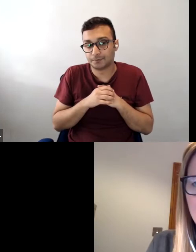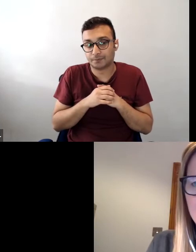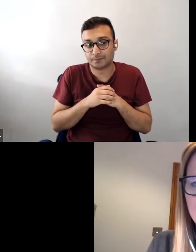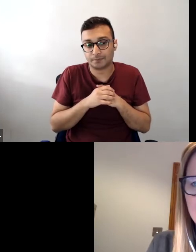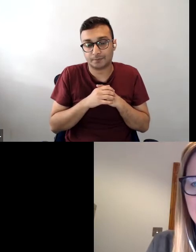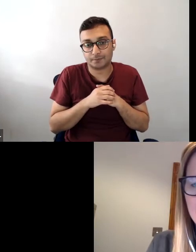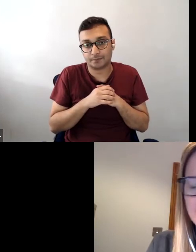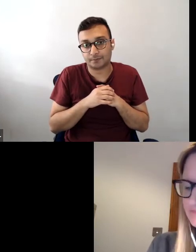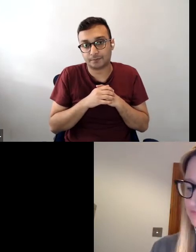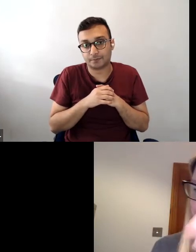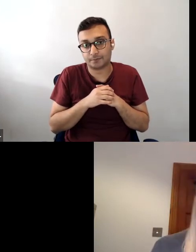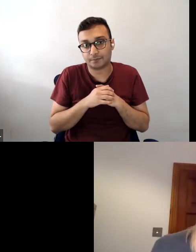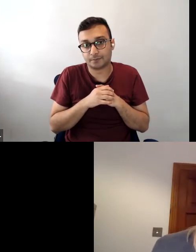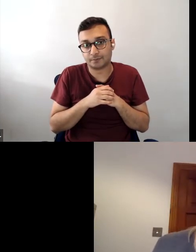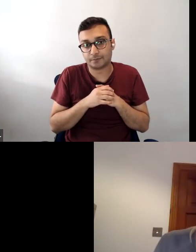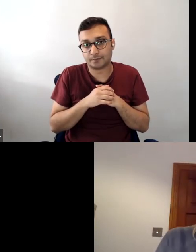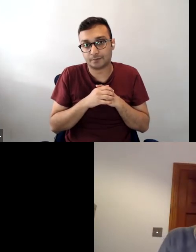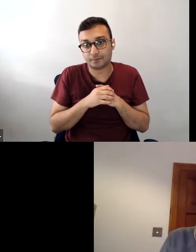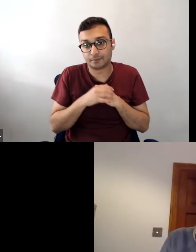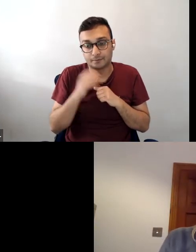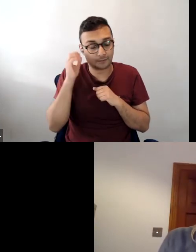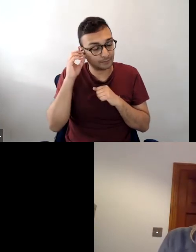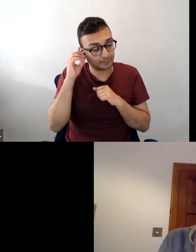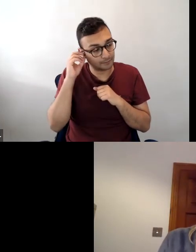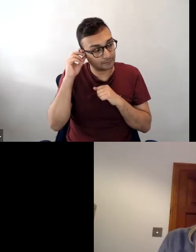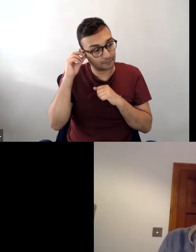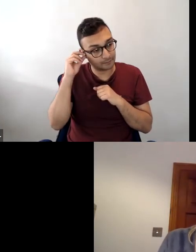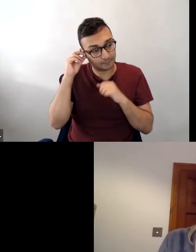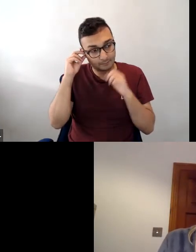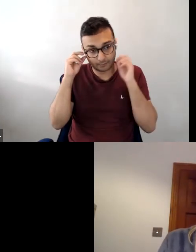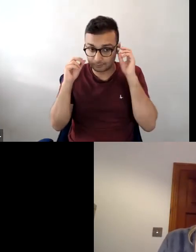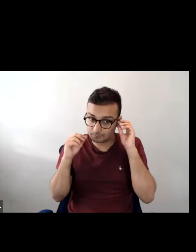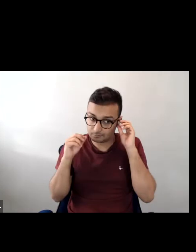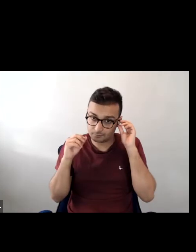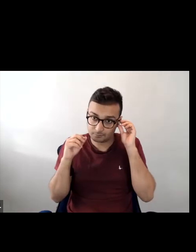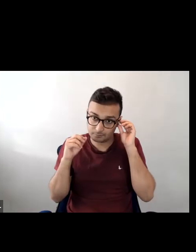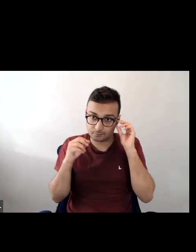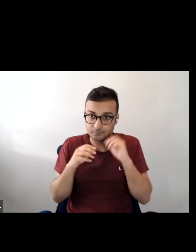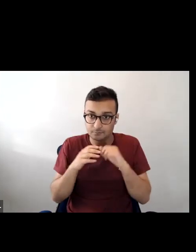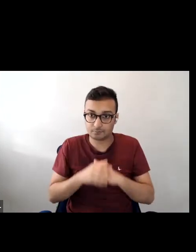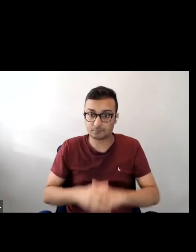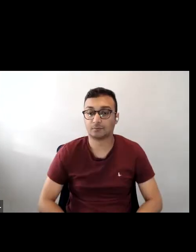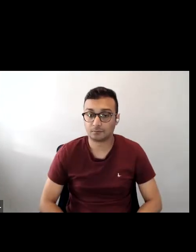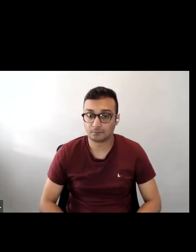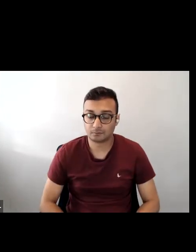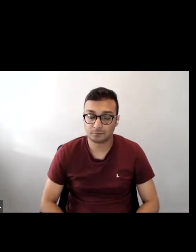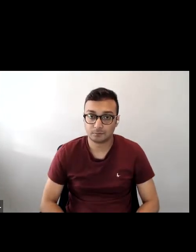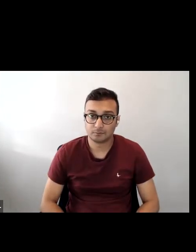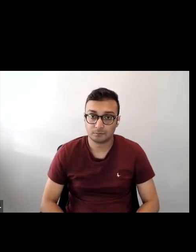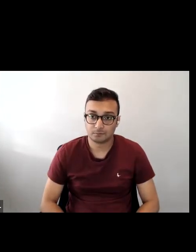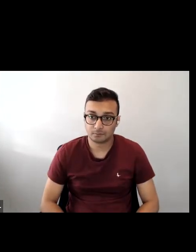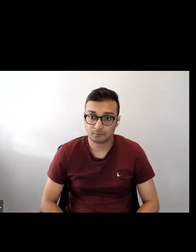previously there was no any impact. We had some